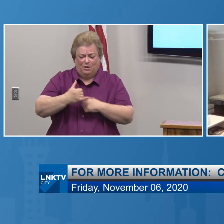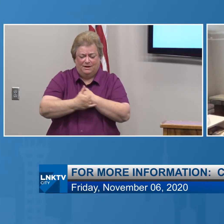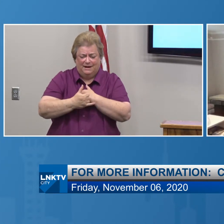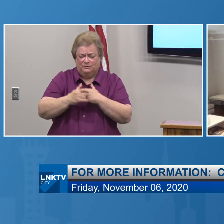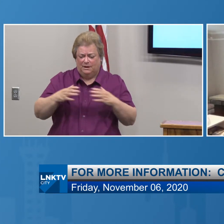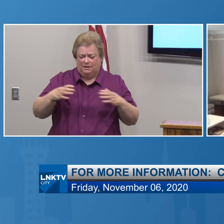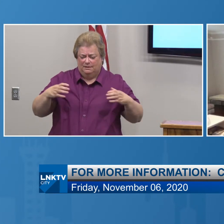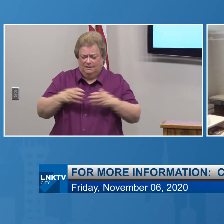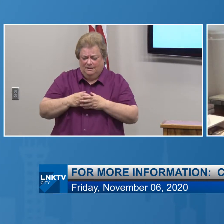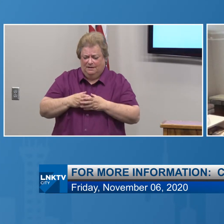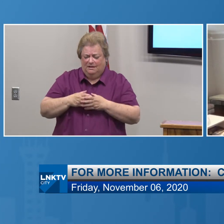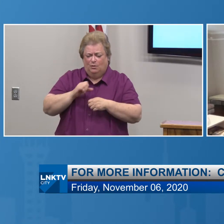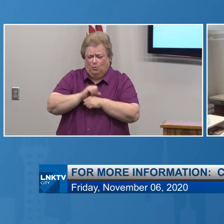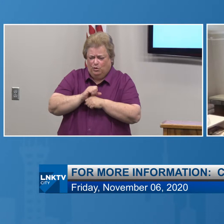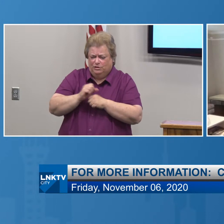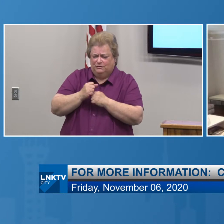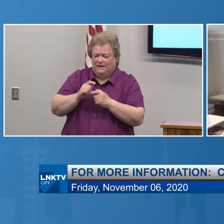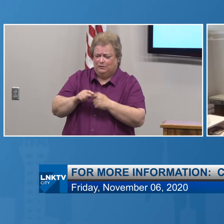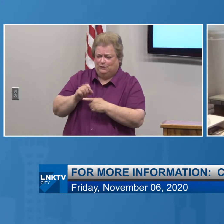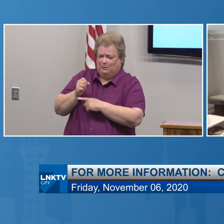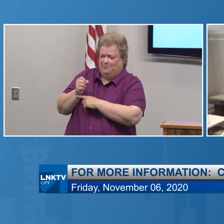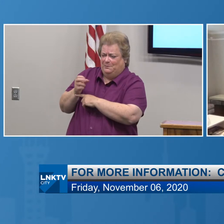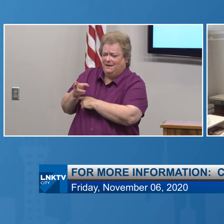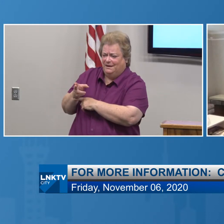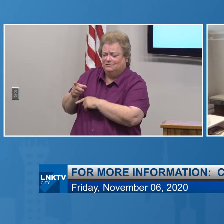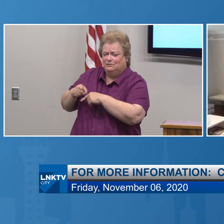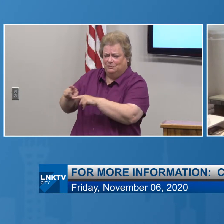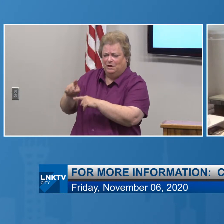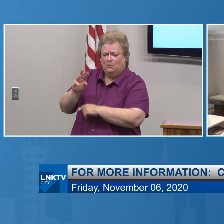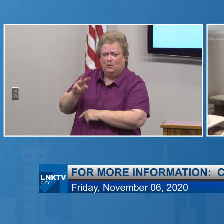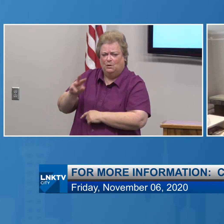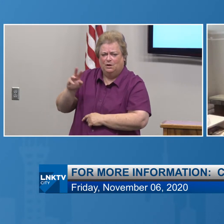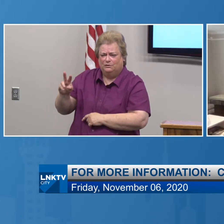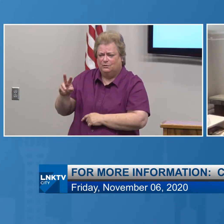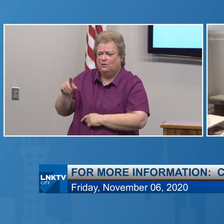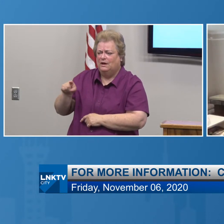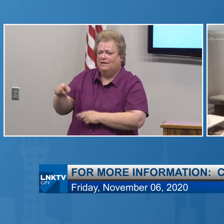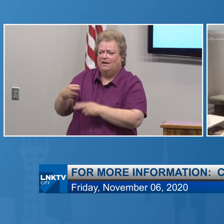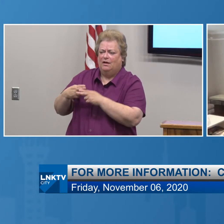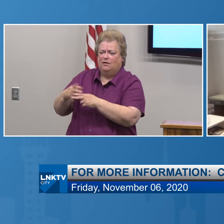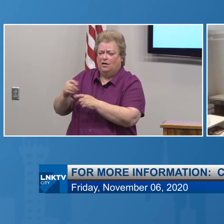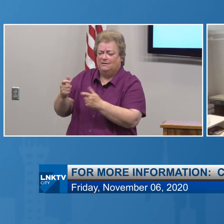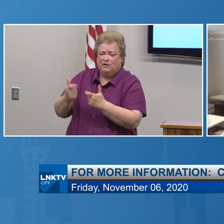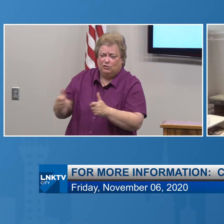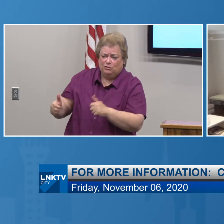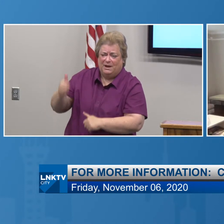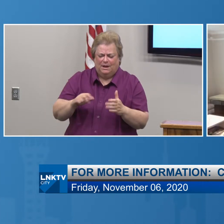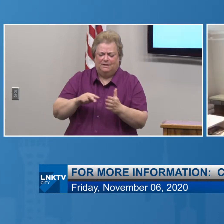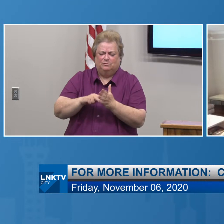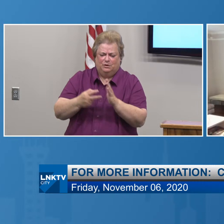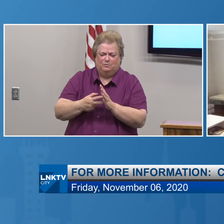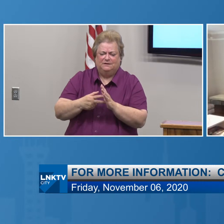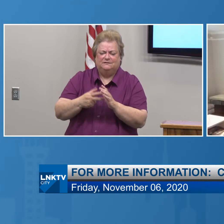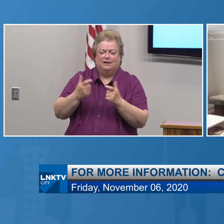common enemy. Those who helped win World War II are often referred to as the greatest generation for a